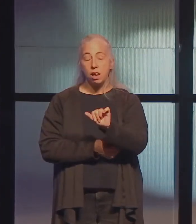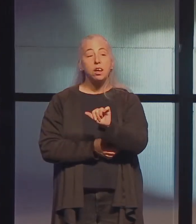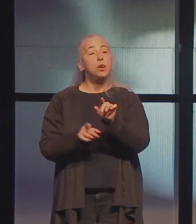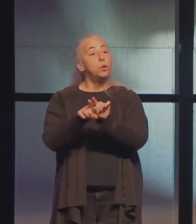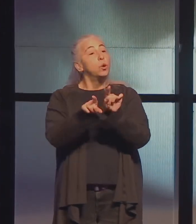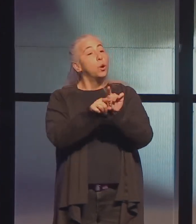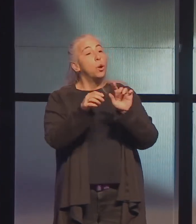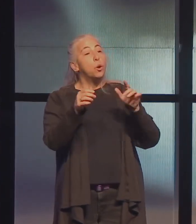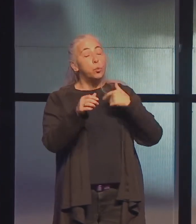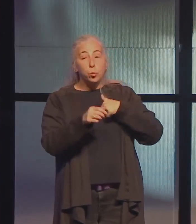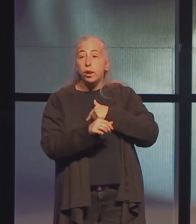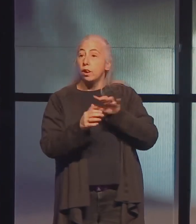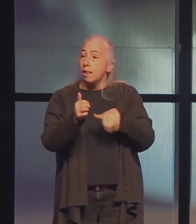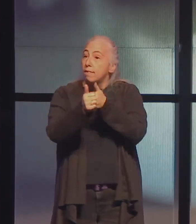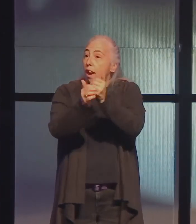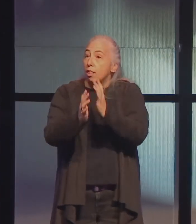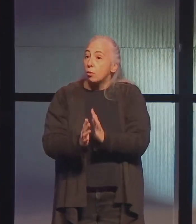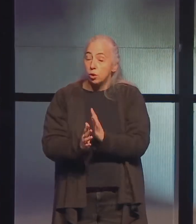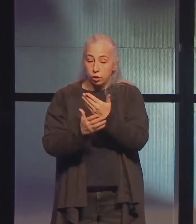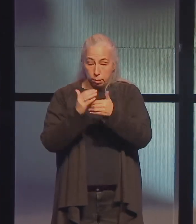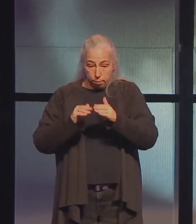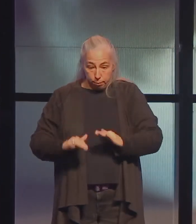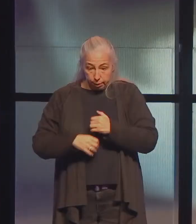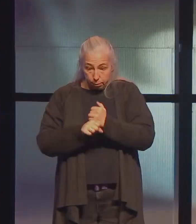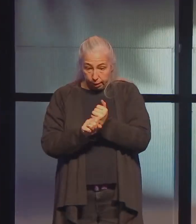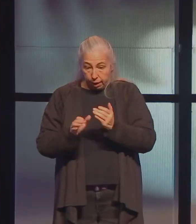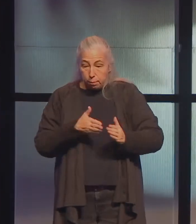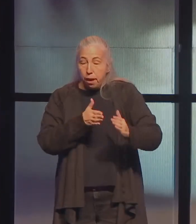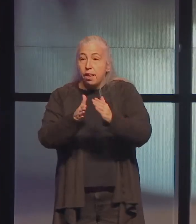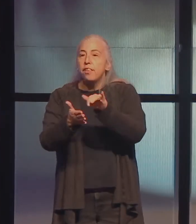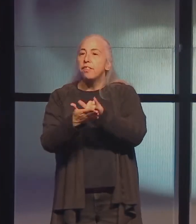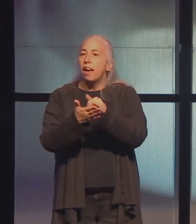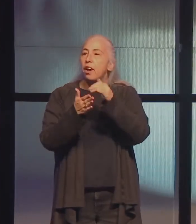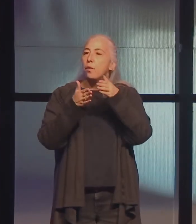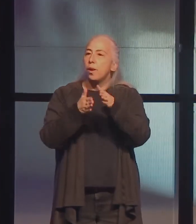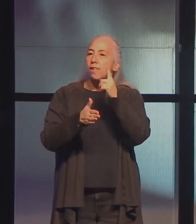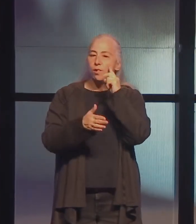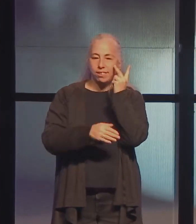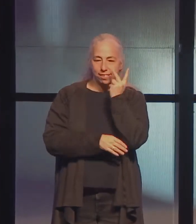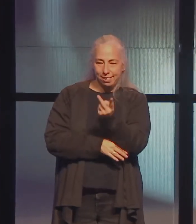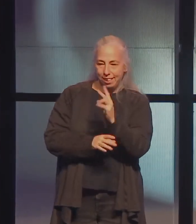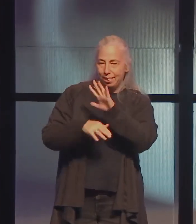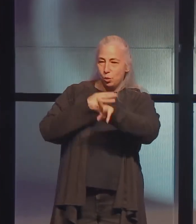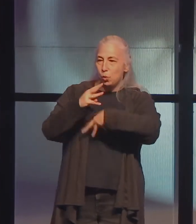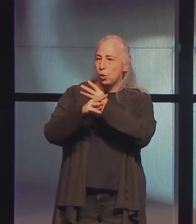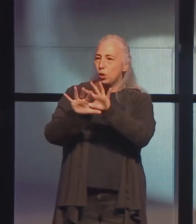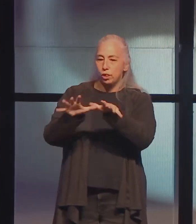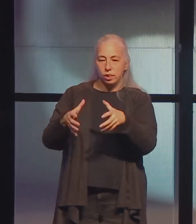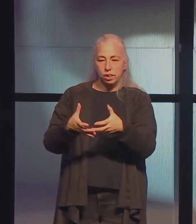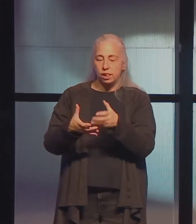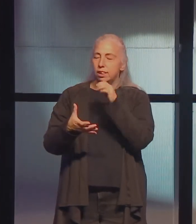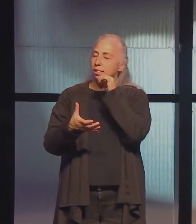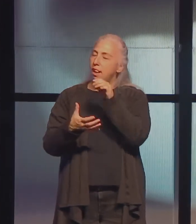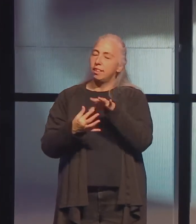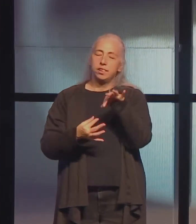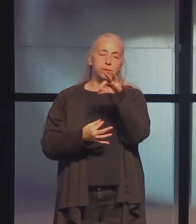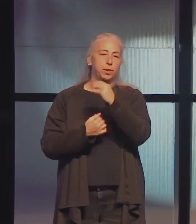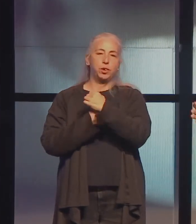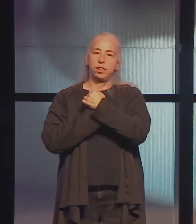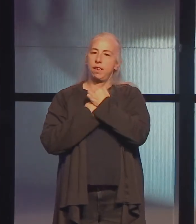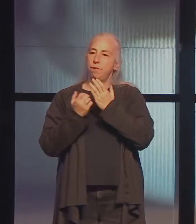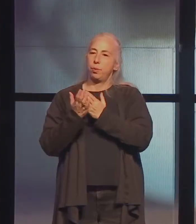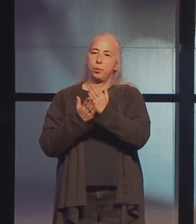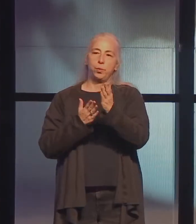of Jesus, we have to be clear. This way of seeing the world is not the spirit of love revealed